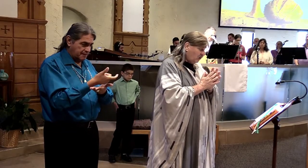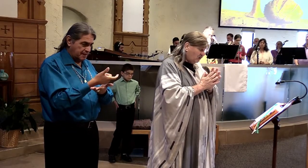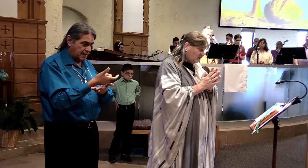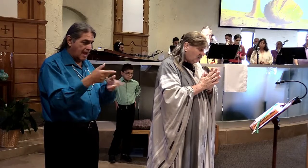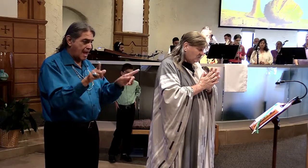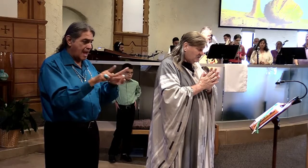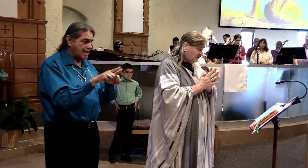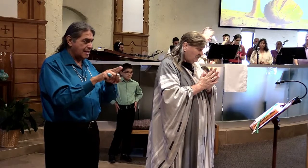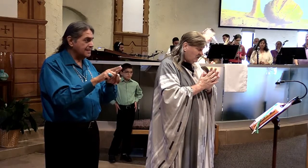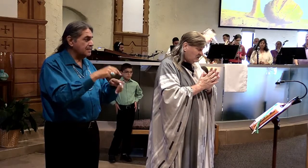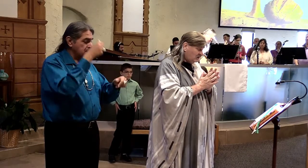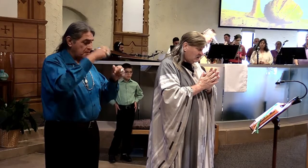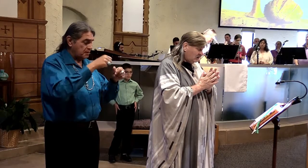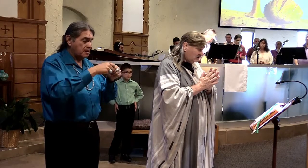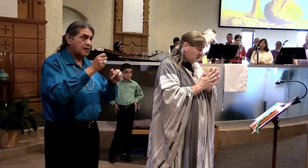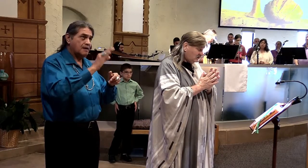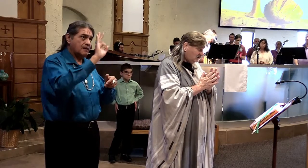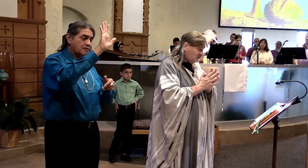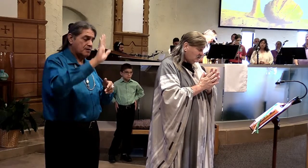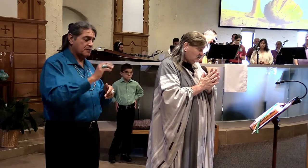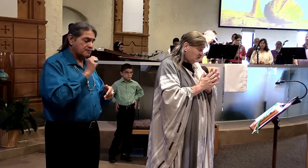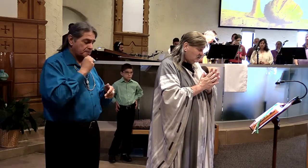as a memorial of your suffering and death.